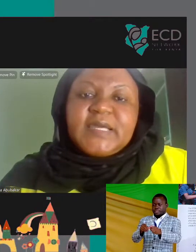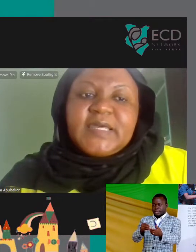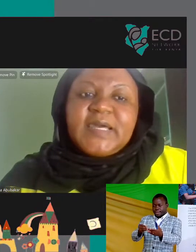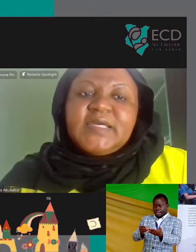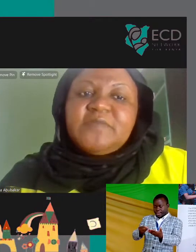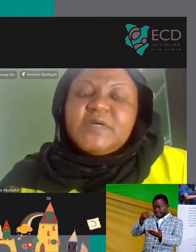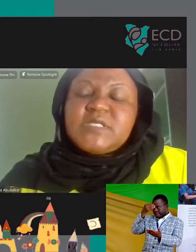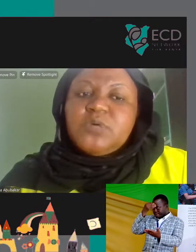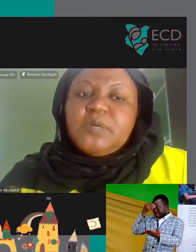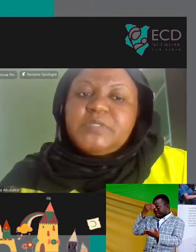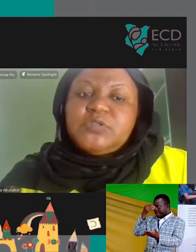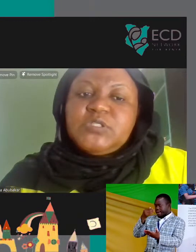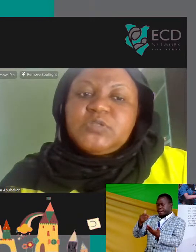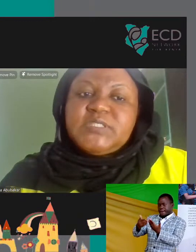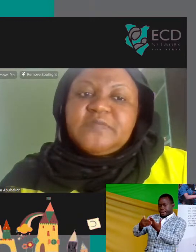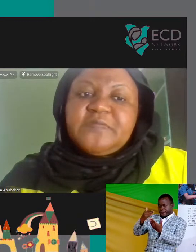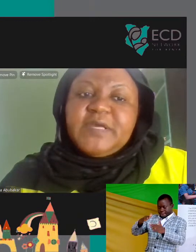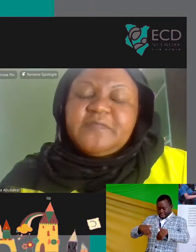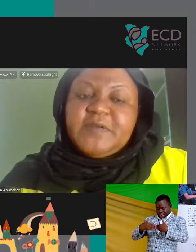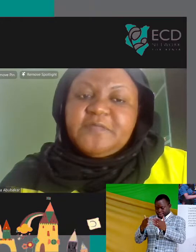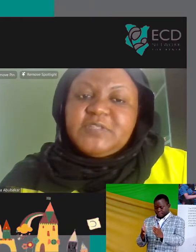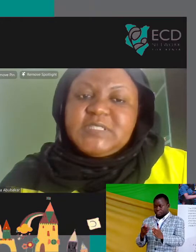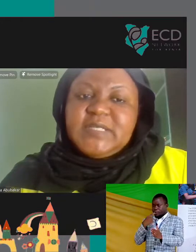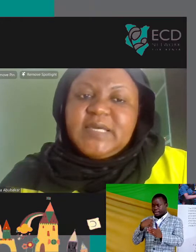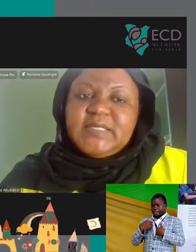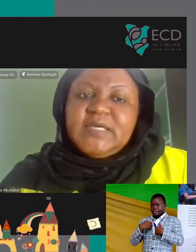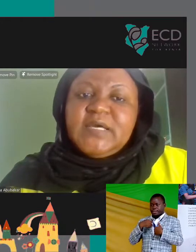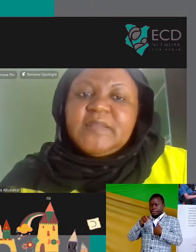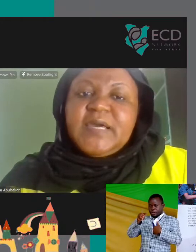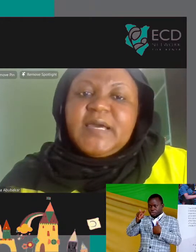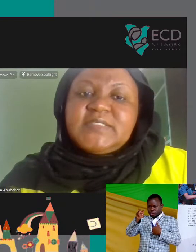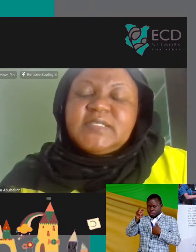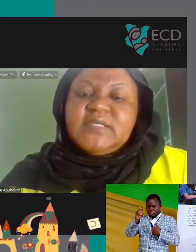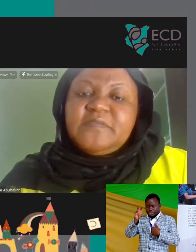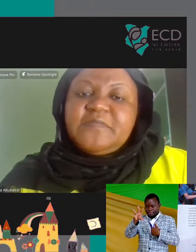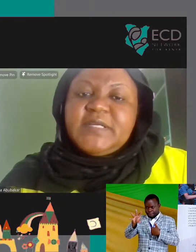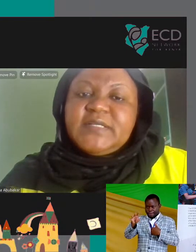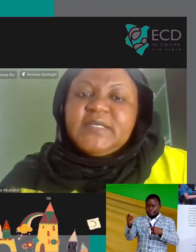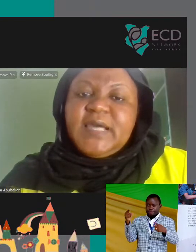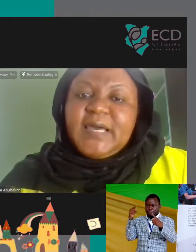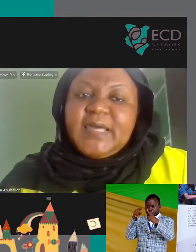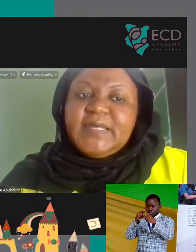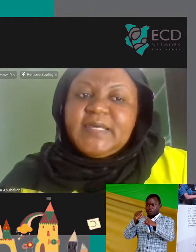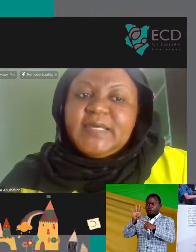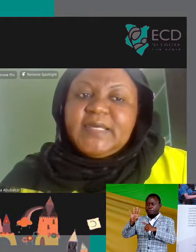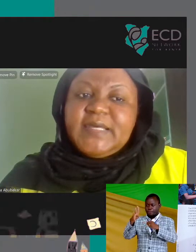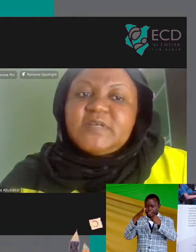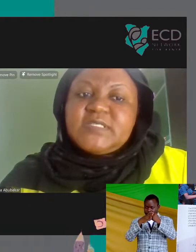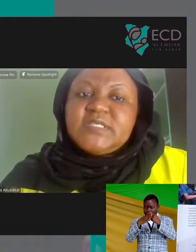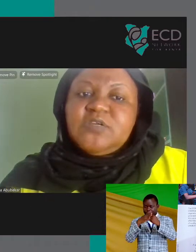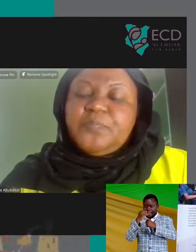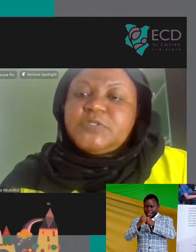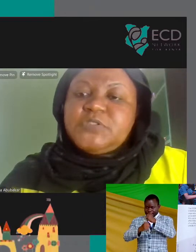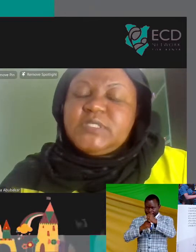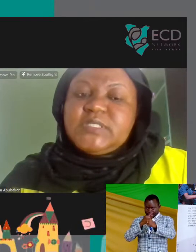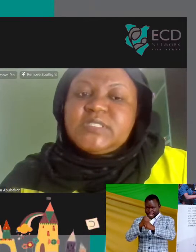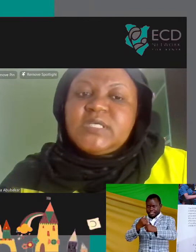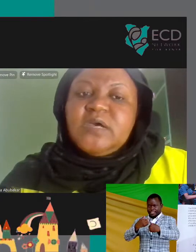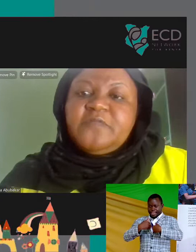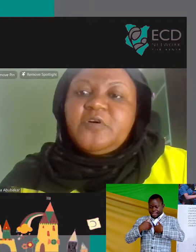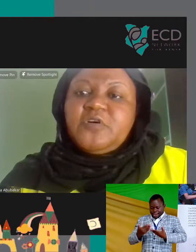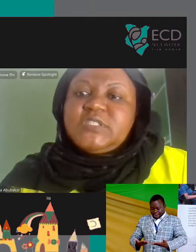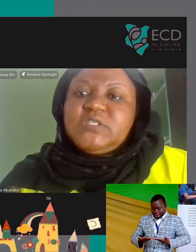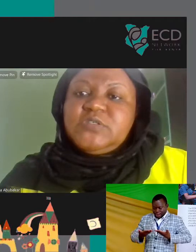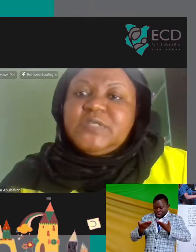that caregivers who are between 25 and 49, they had significantly higher increase in